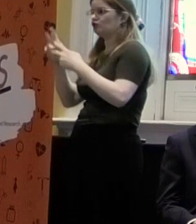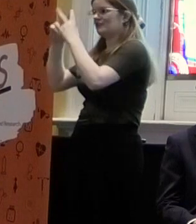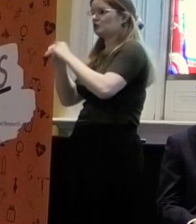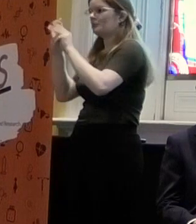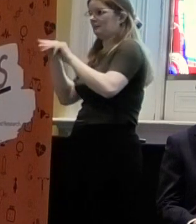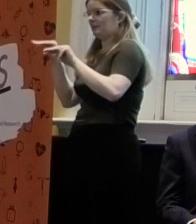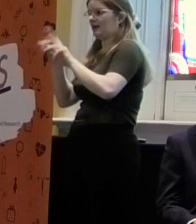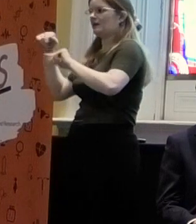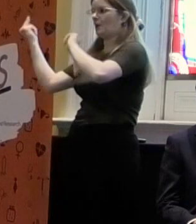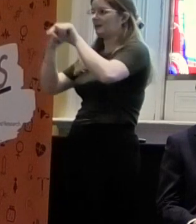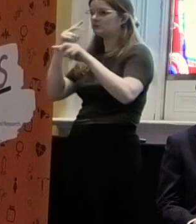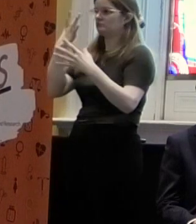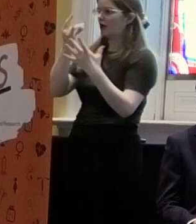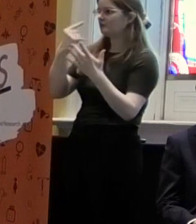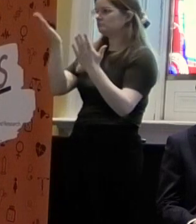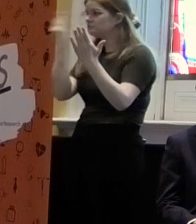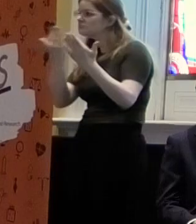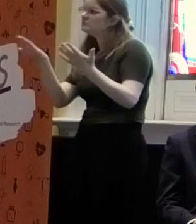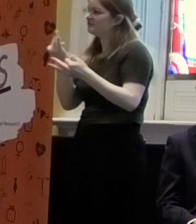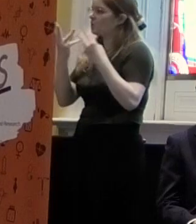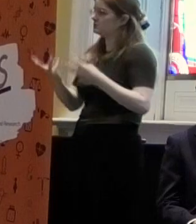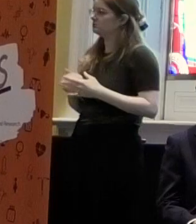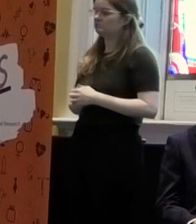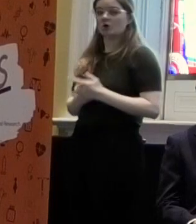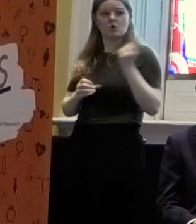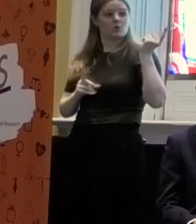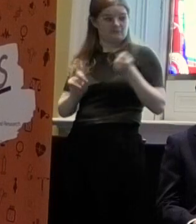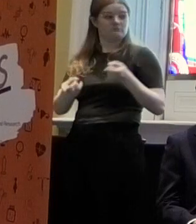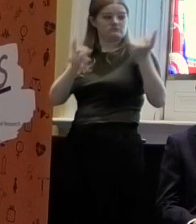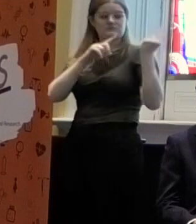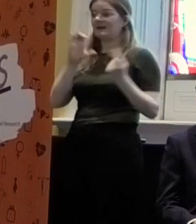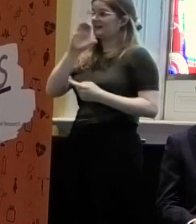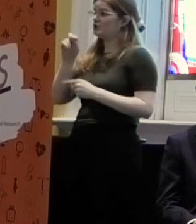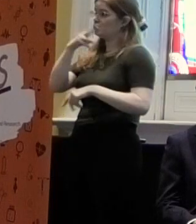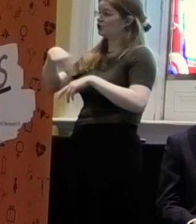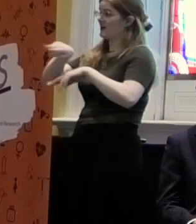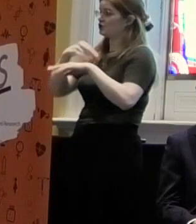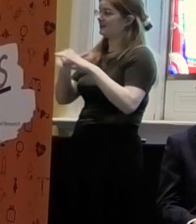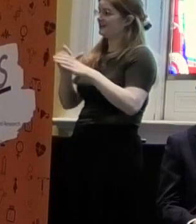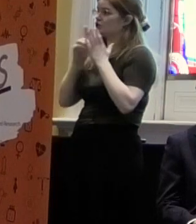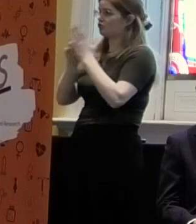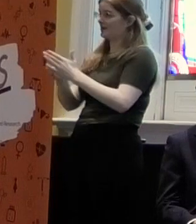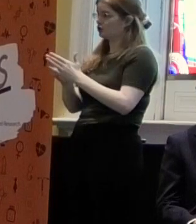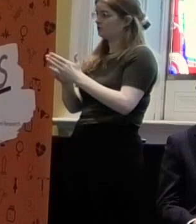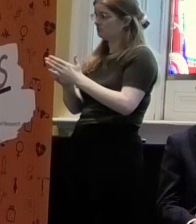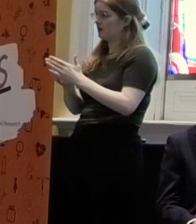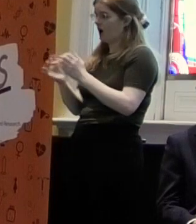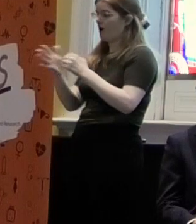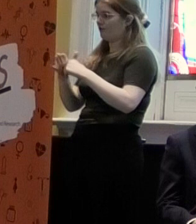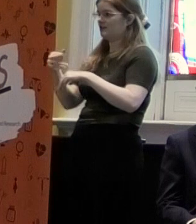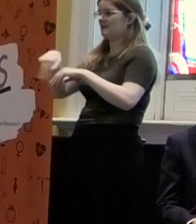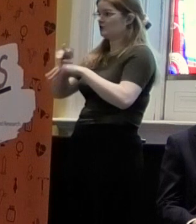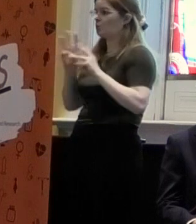to the public. Brilliant, thank you. And Cliona, how about you? You're National Clinical Director at the National Women and Infants Health